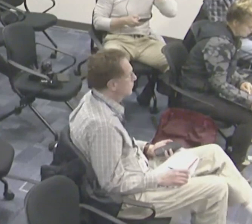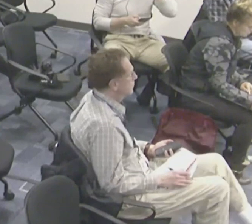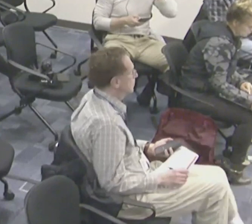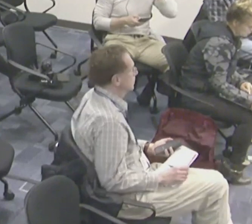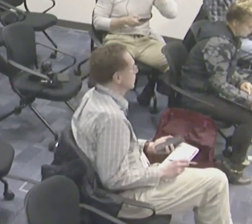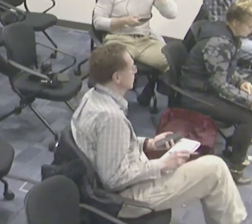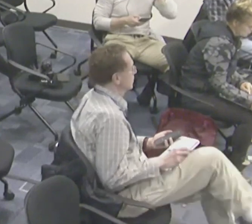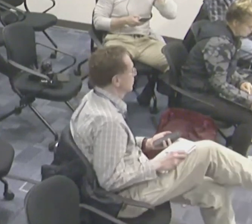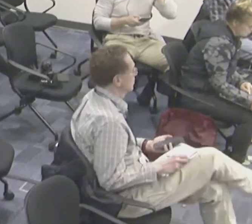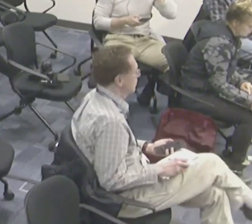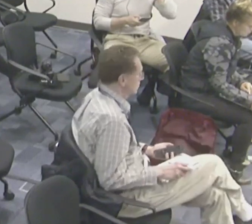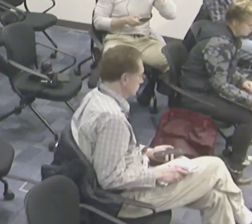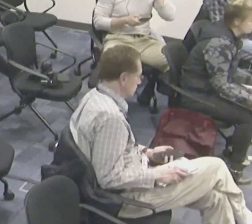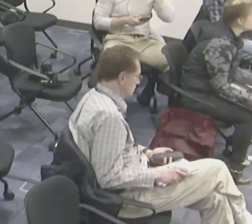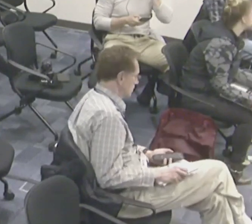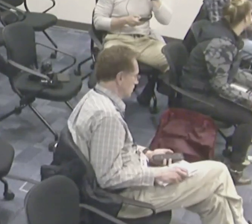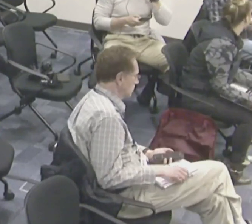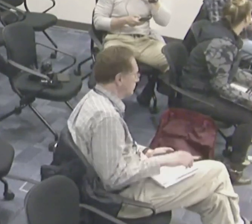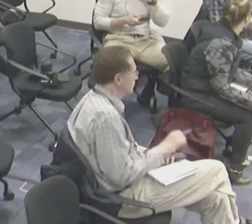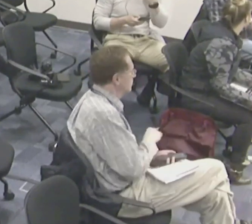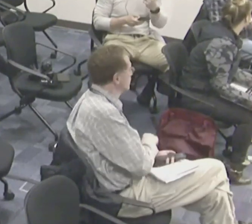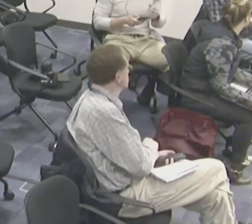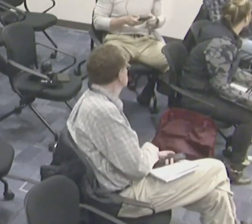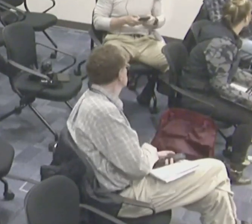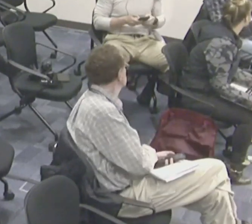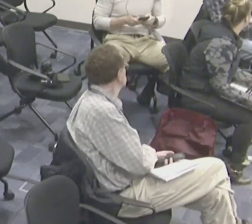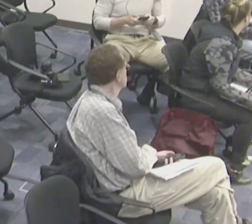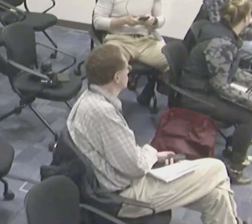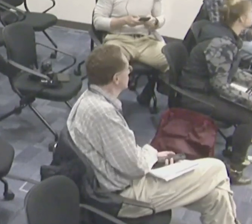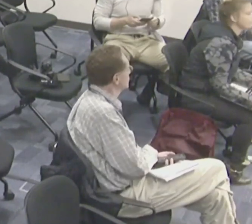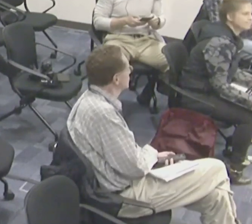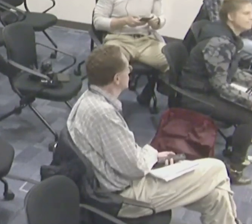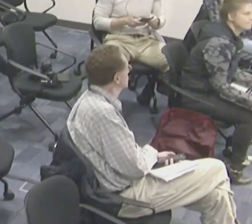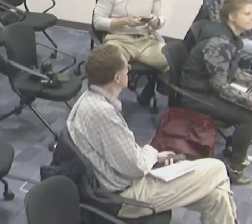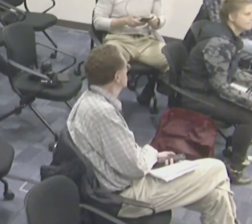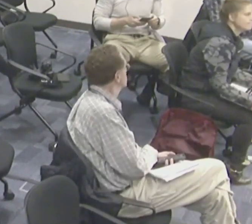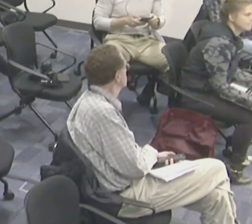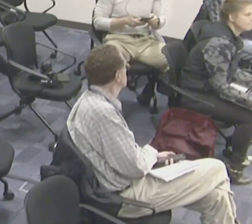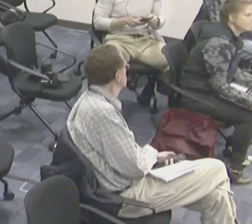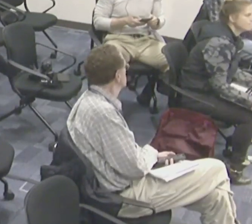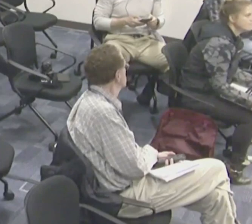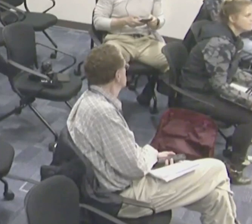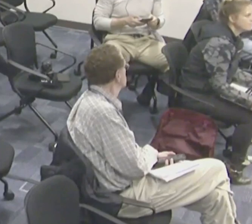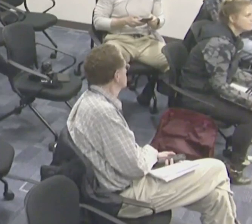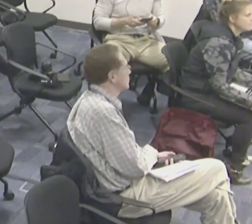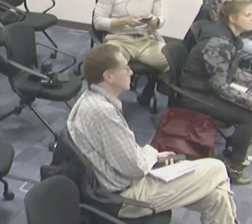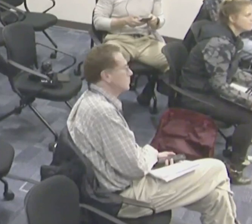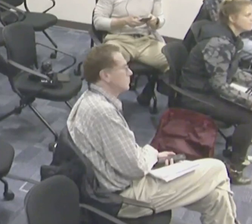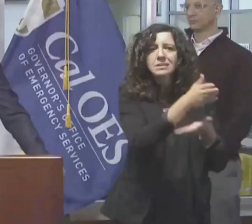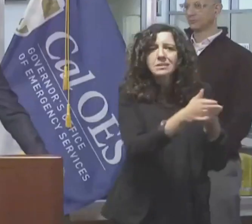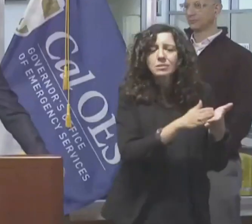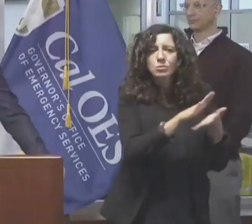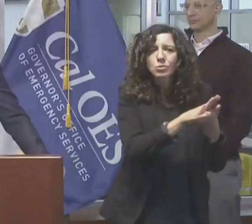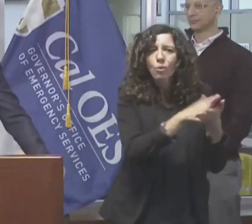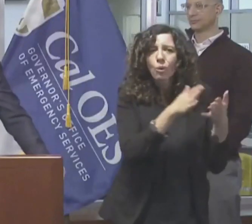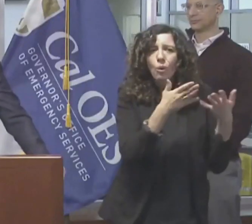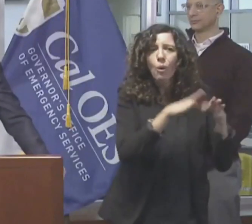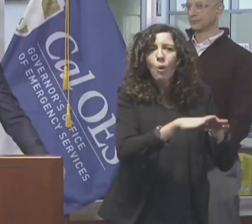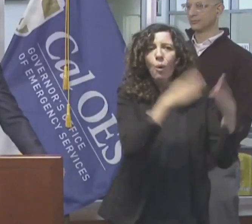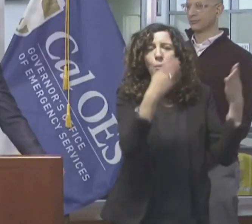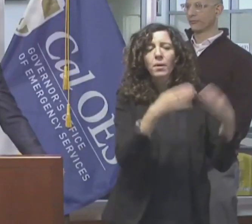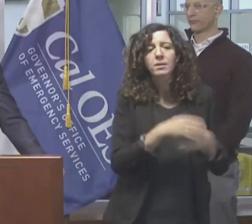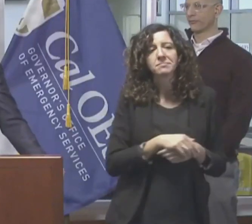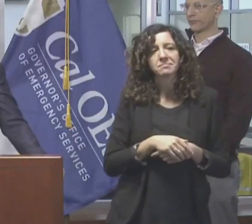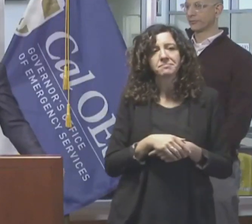rural districts, there's a perception that California may not be aggressive enough at this time. I don't deal in perceptions, I deal with